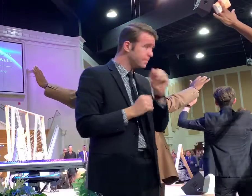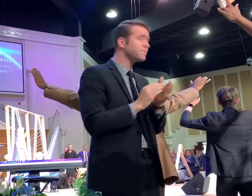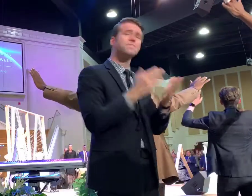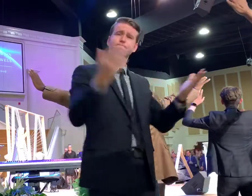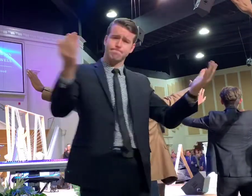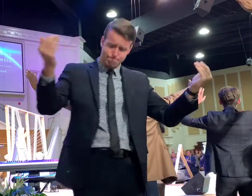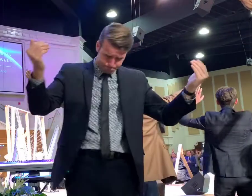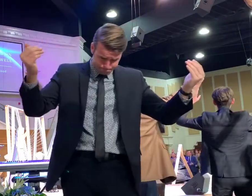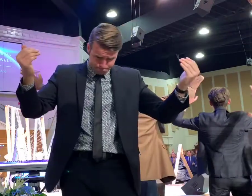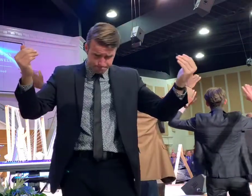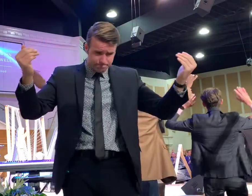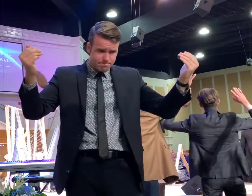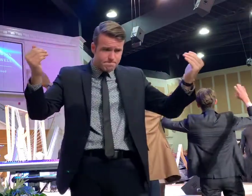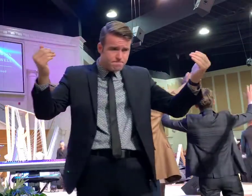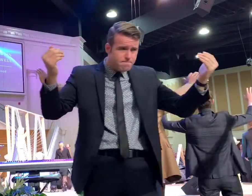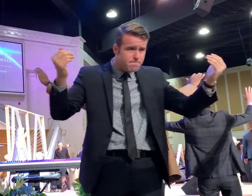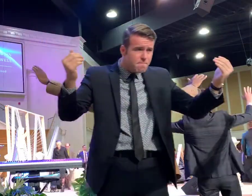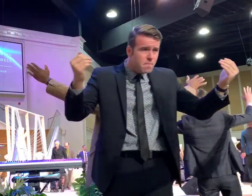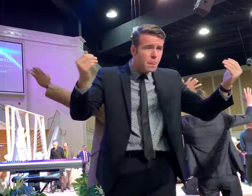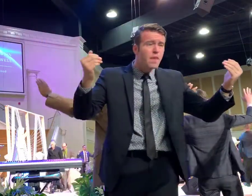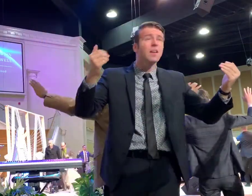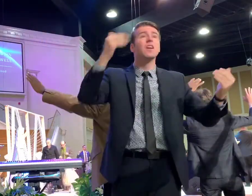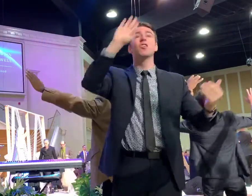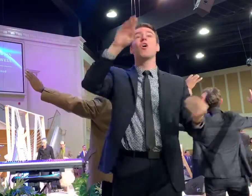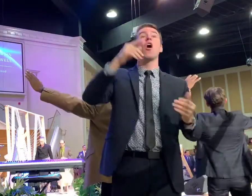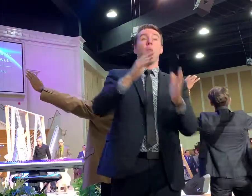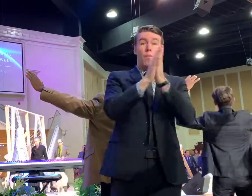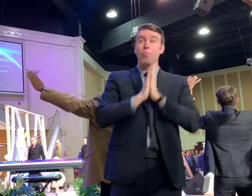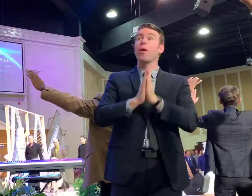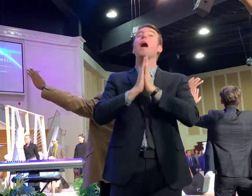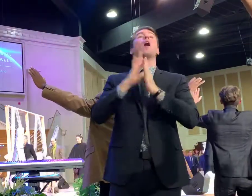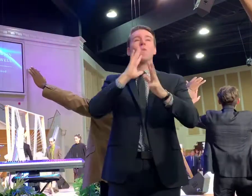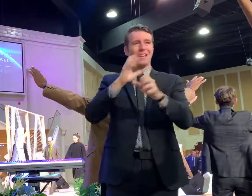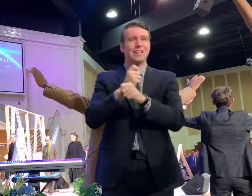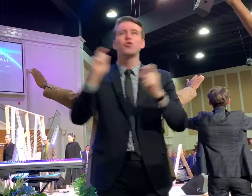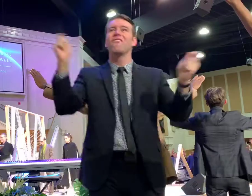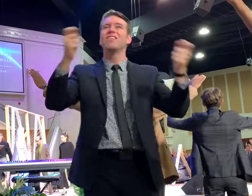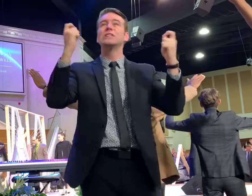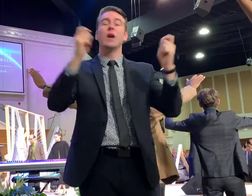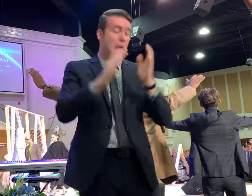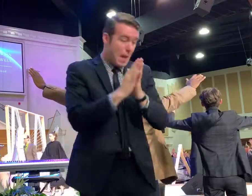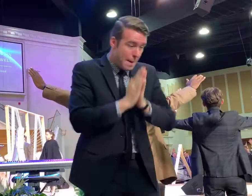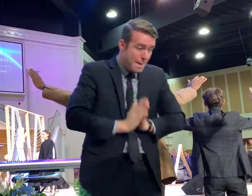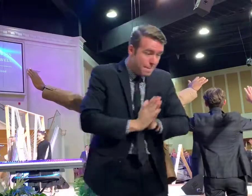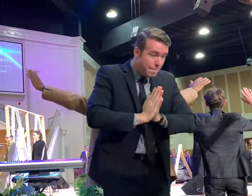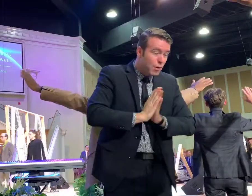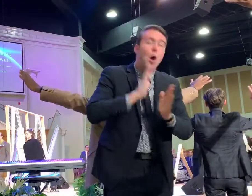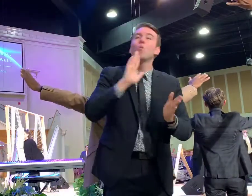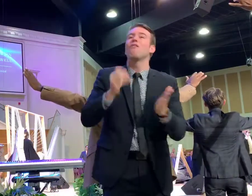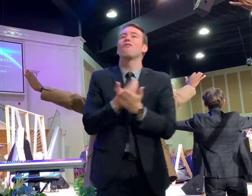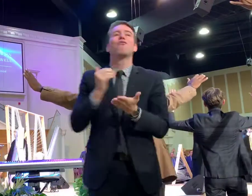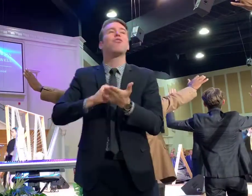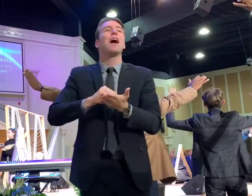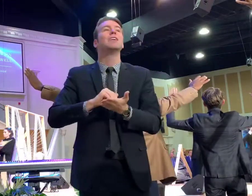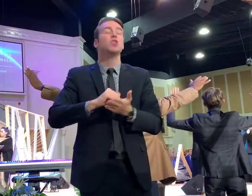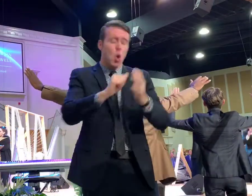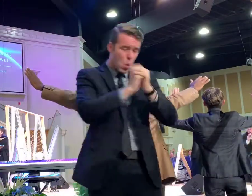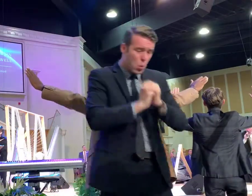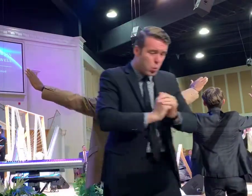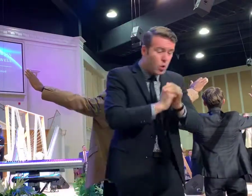Come on. If prayer got you victory, prayer will give you refreshing. If worship got you